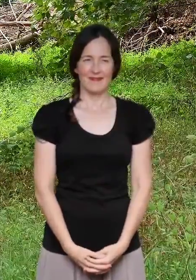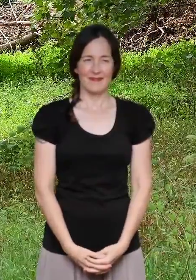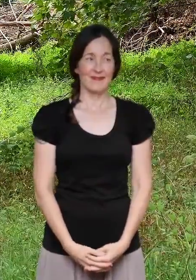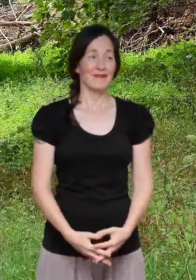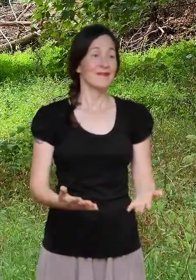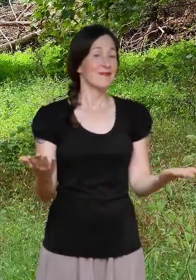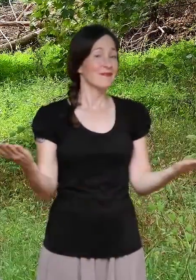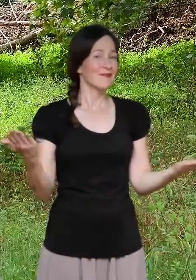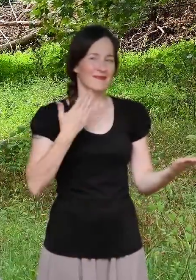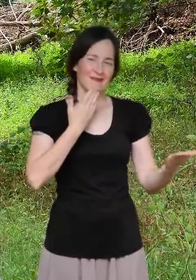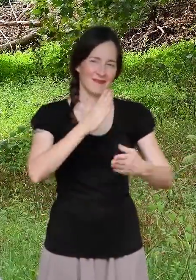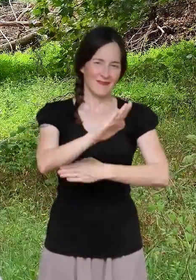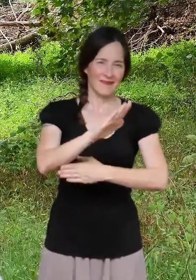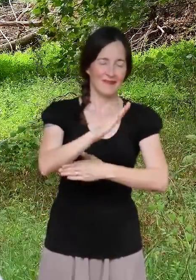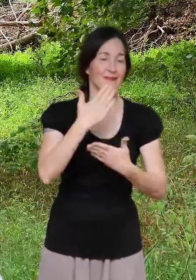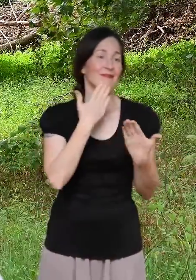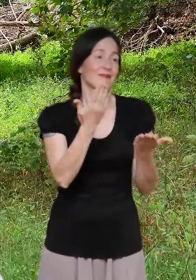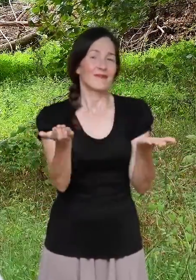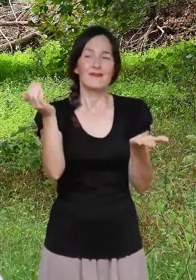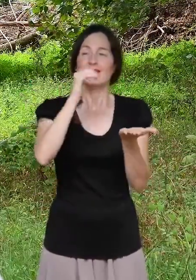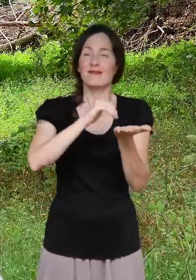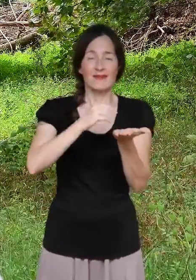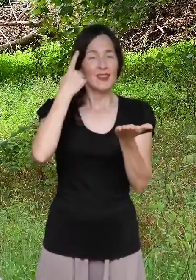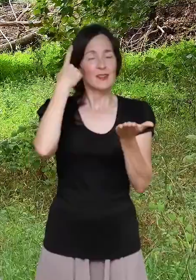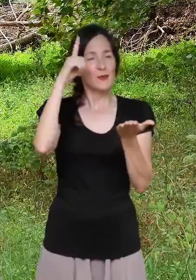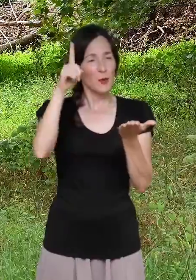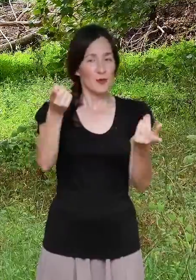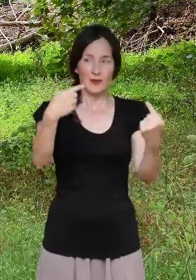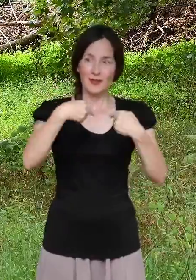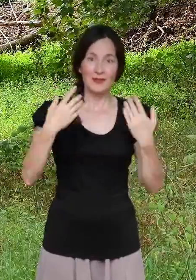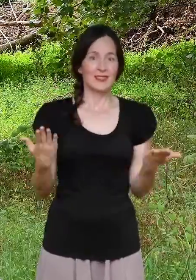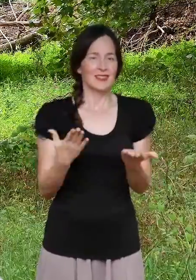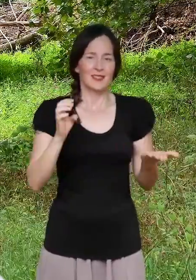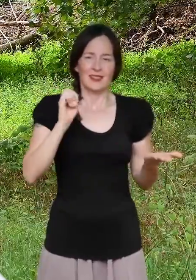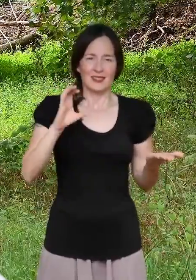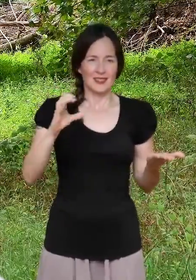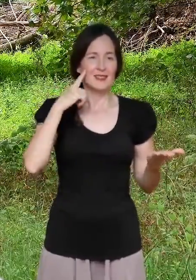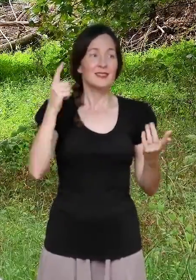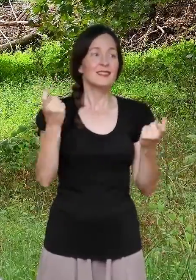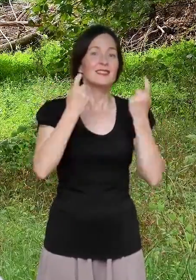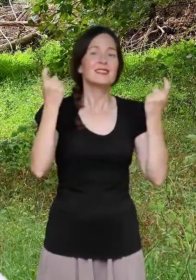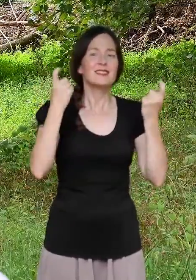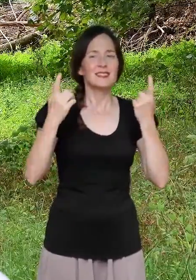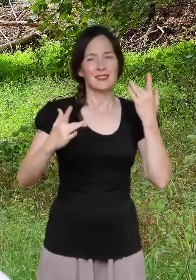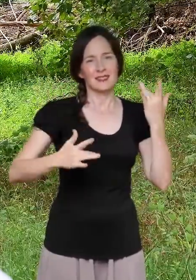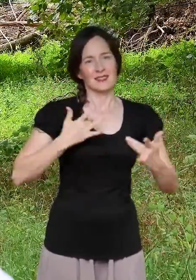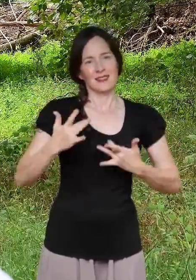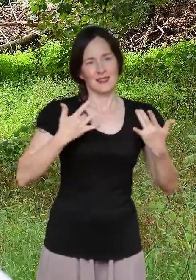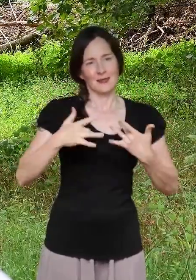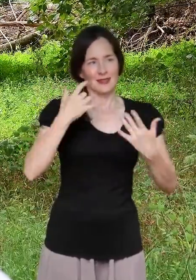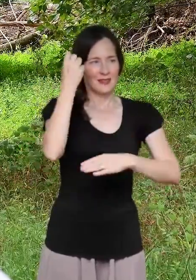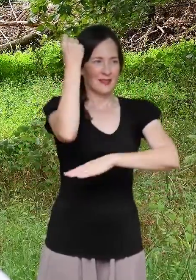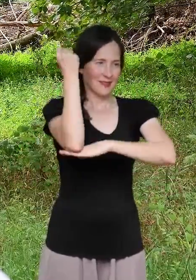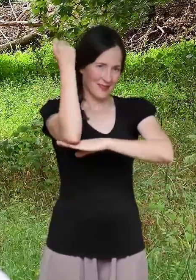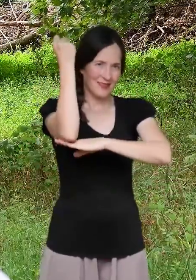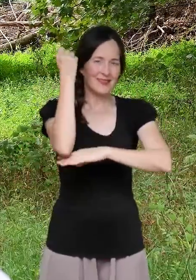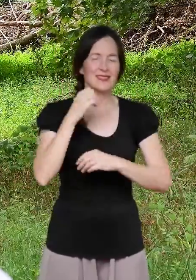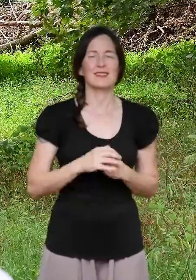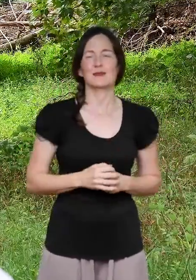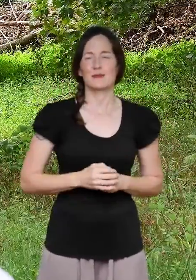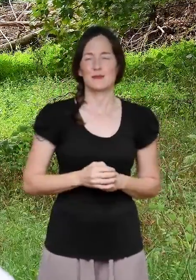Good afternoon, everyone, and thank you again for joining me in Ellicott City to celebrate this exciting milestone.